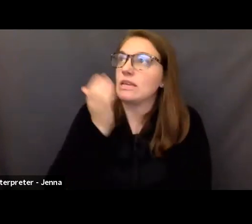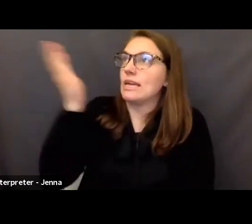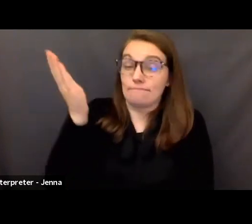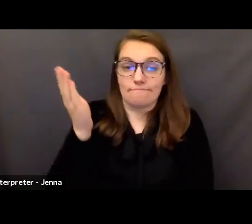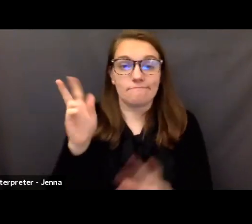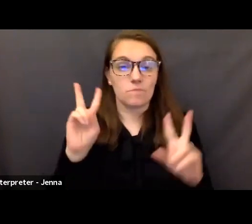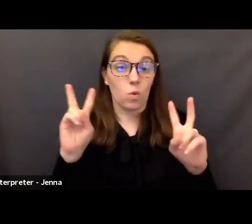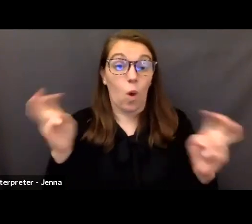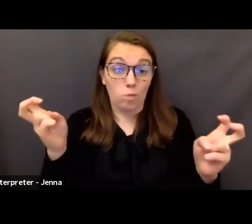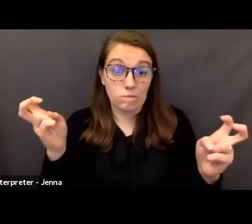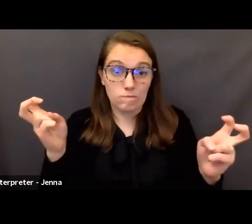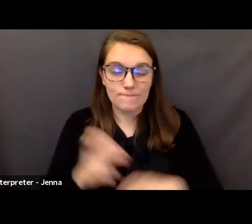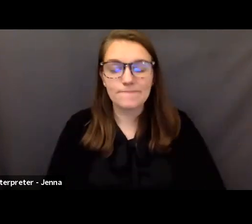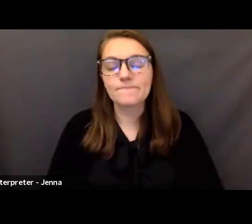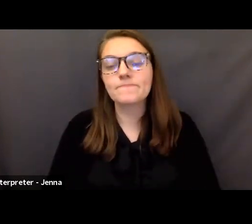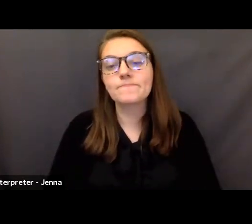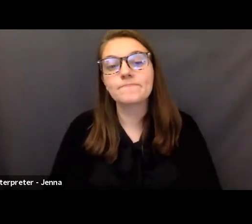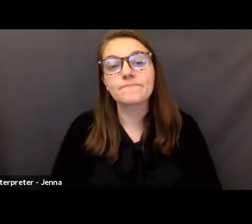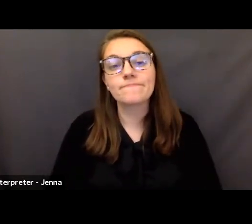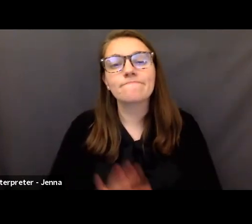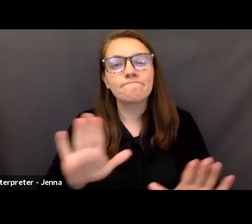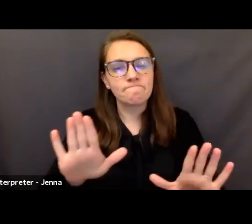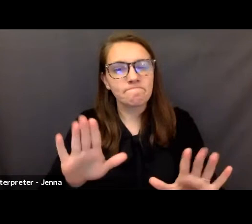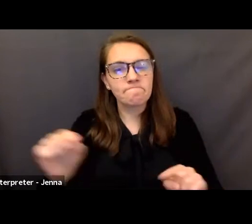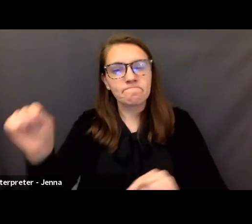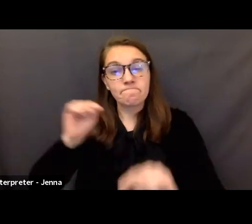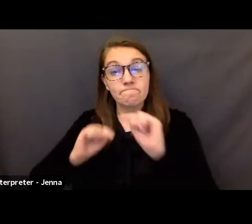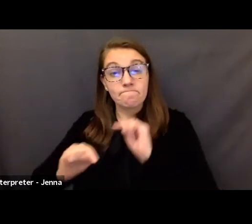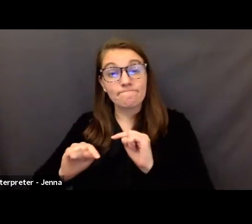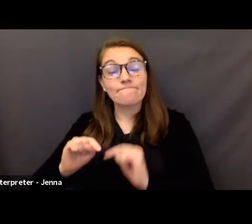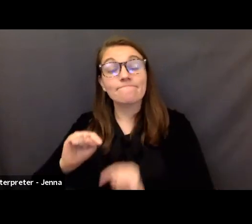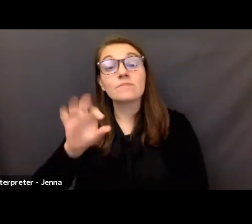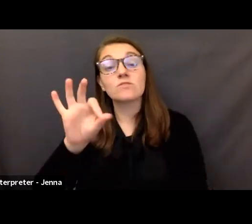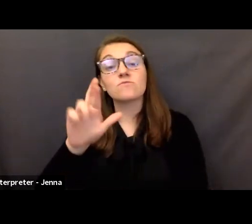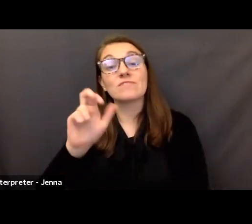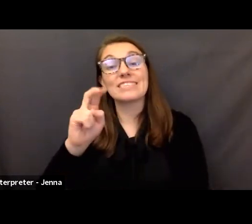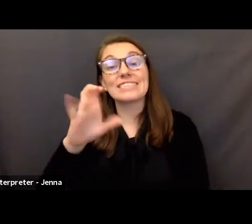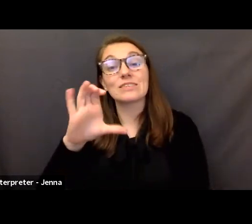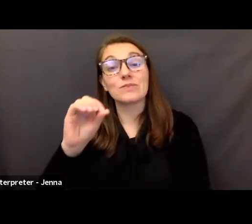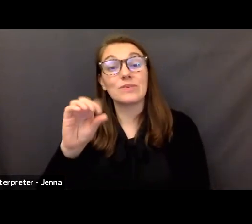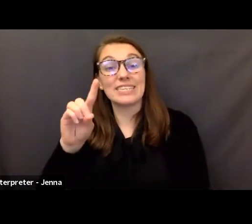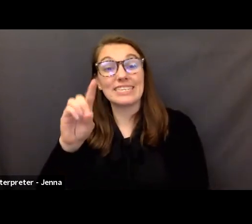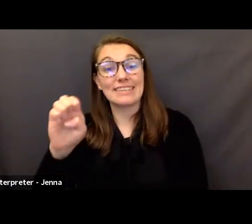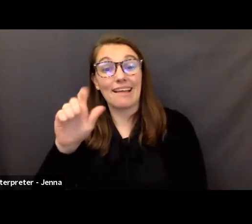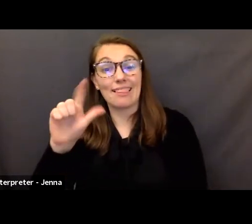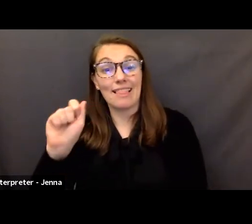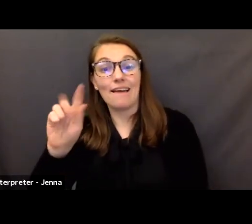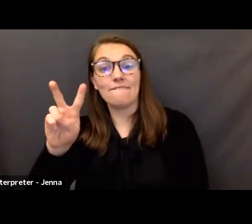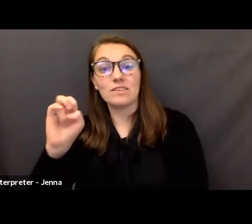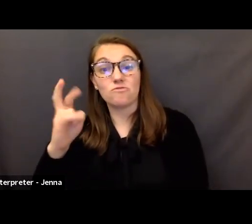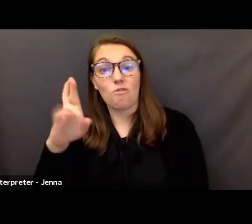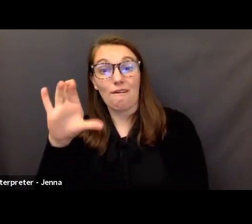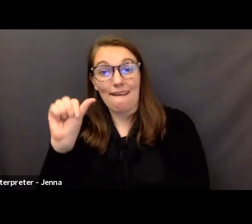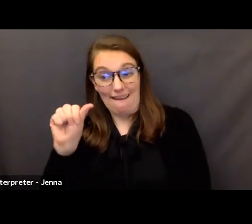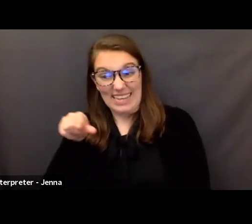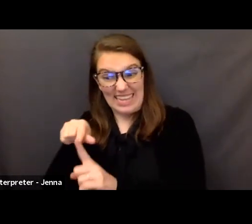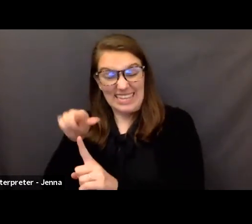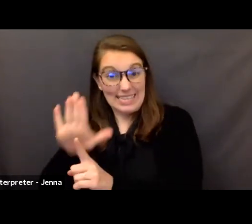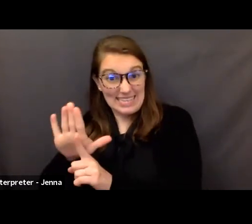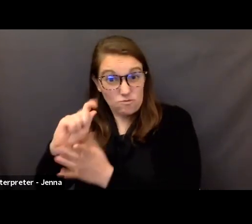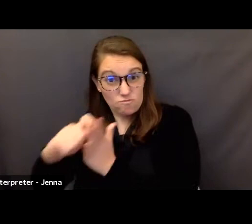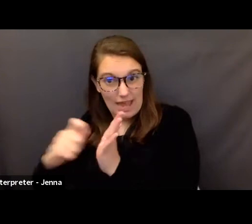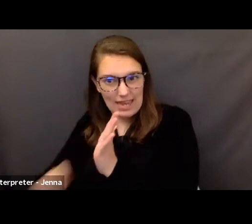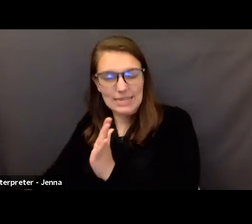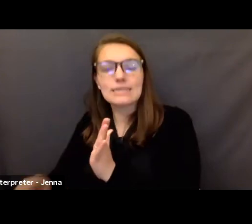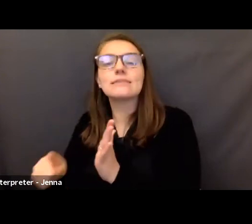Now, by contrast, in the writings of Francisco de Vitoria, likewise composed in defense of the Amerindian peoples, we